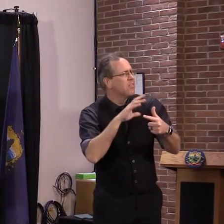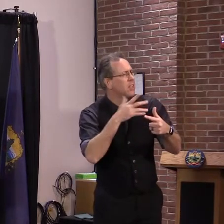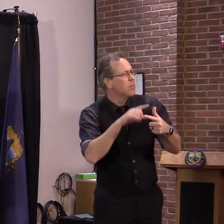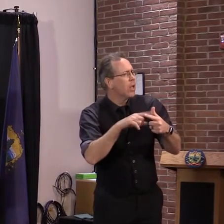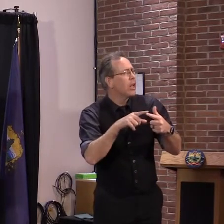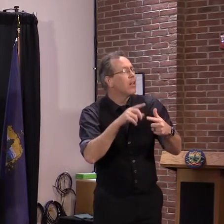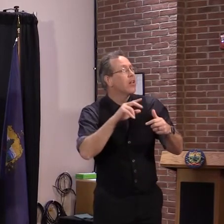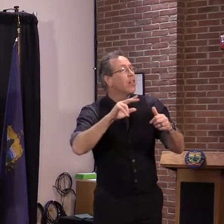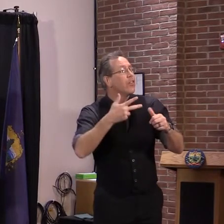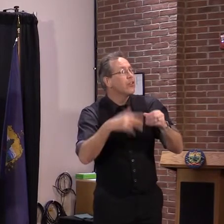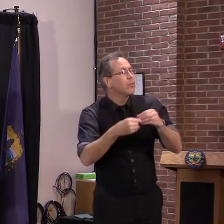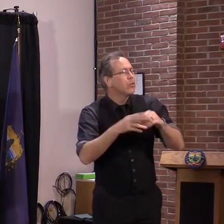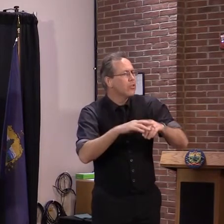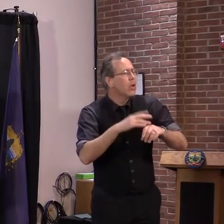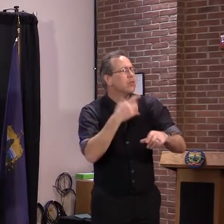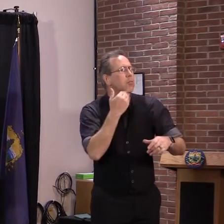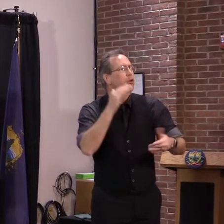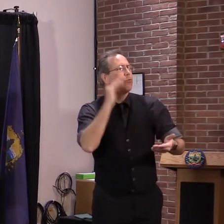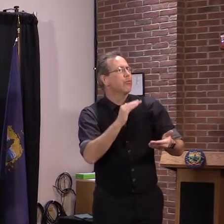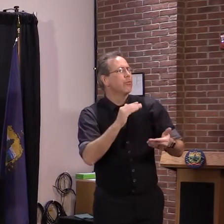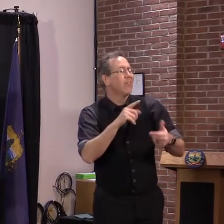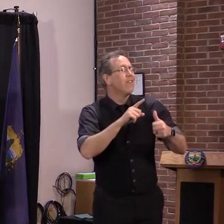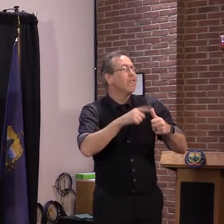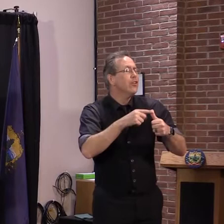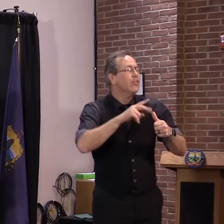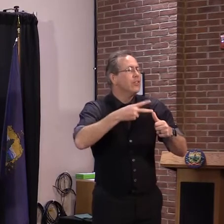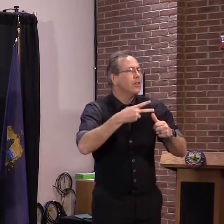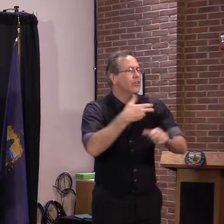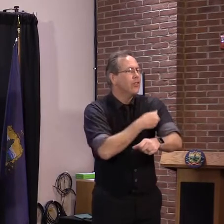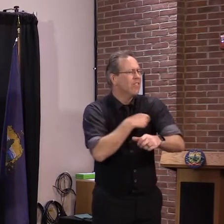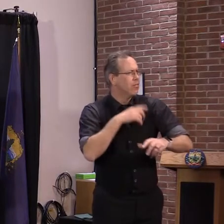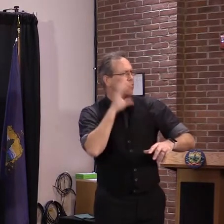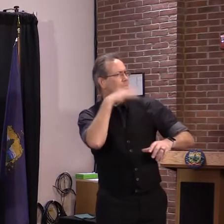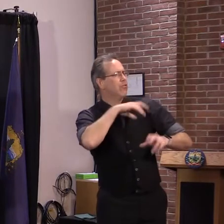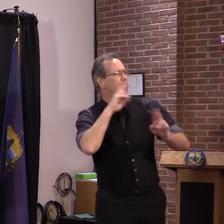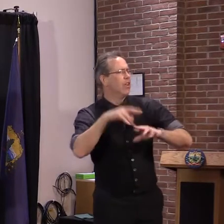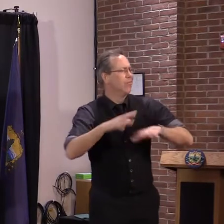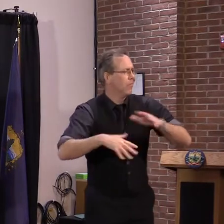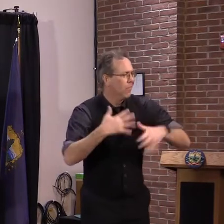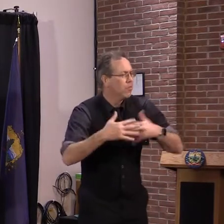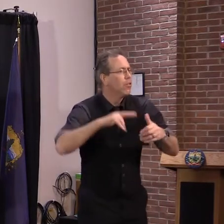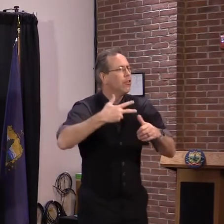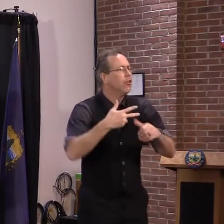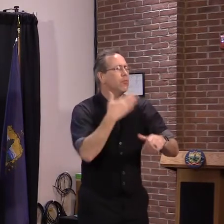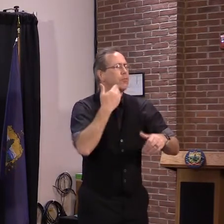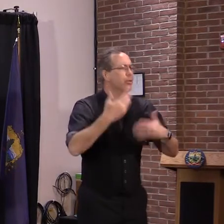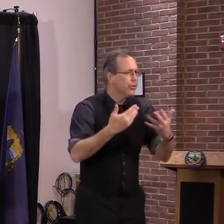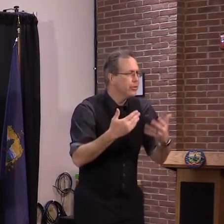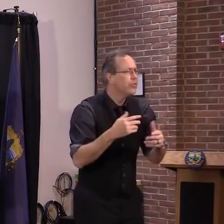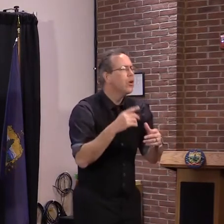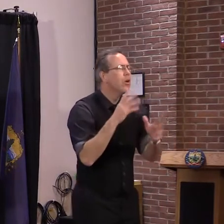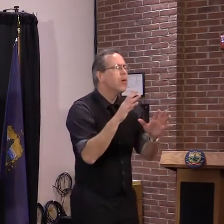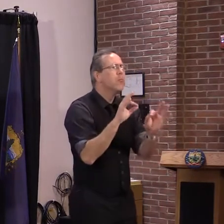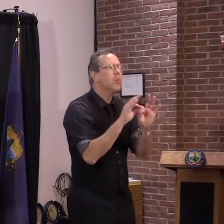booster than the second dose. This should give people more confidence that they can get their booster shot